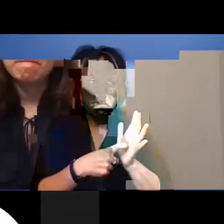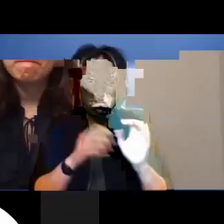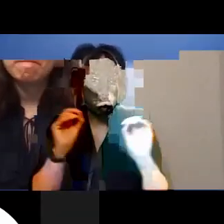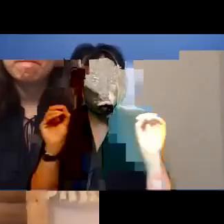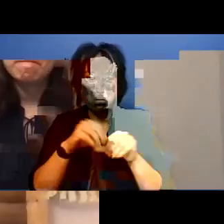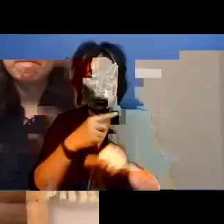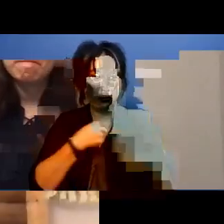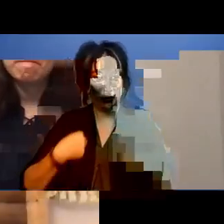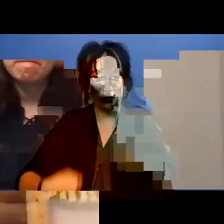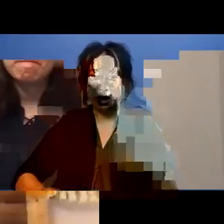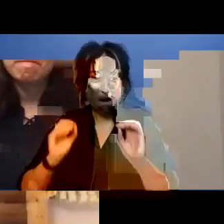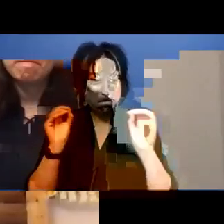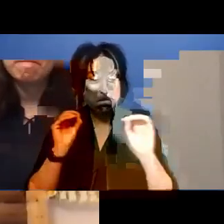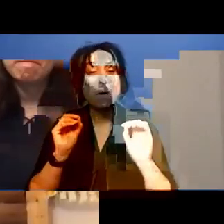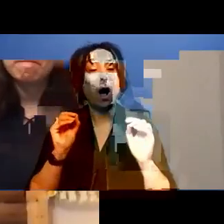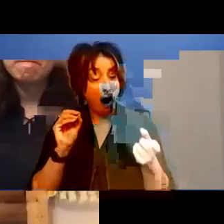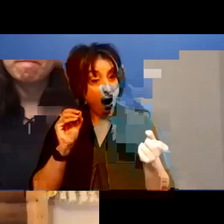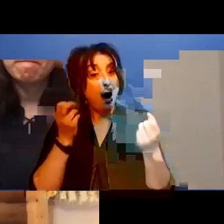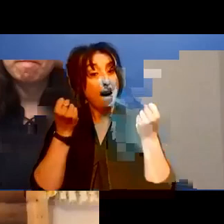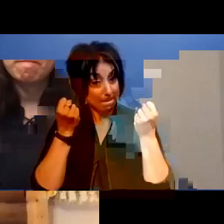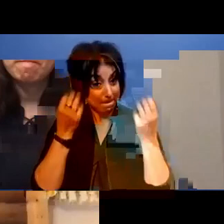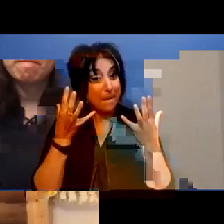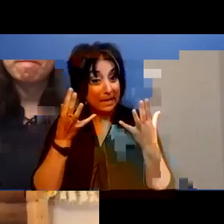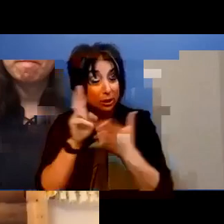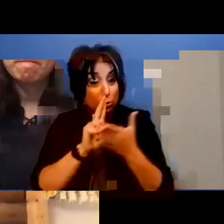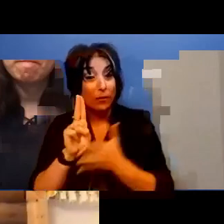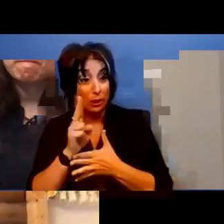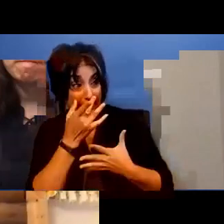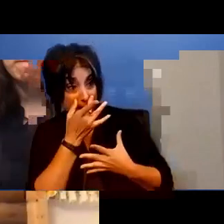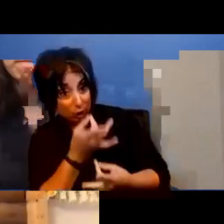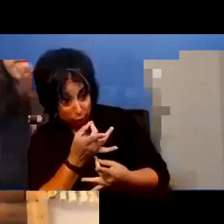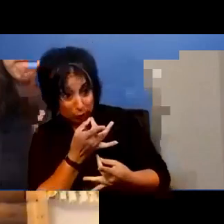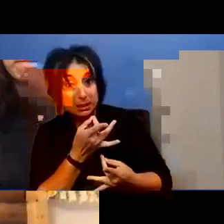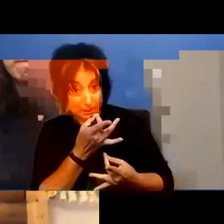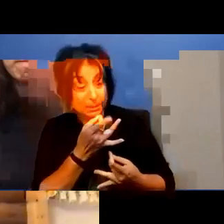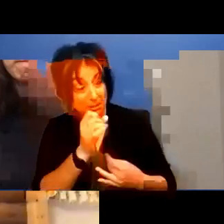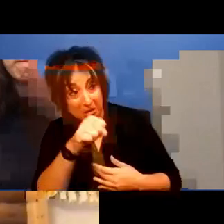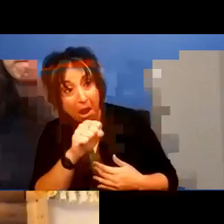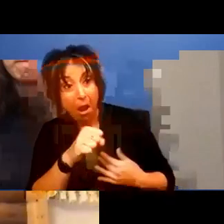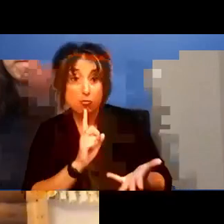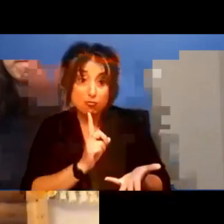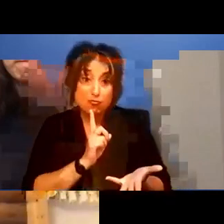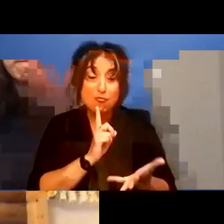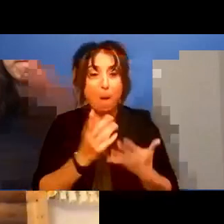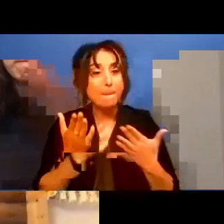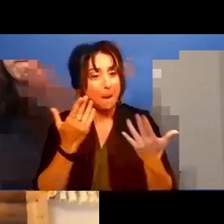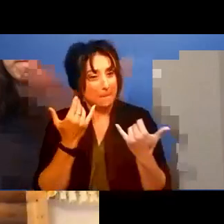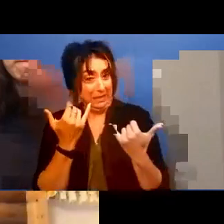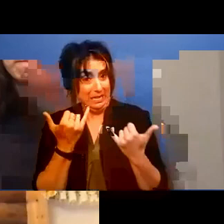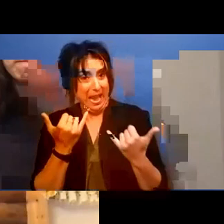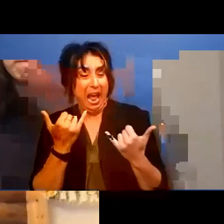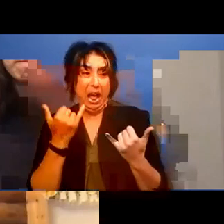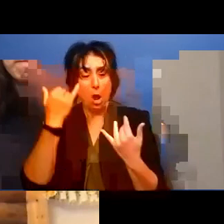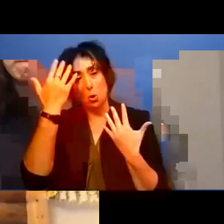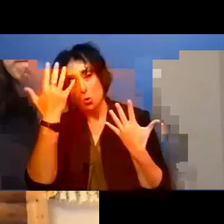So there was a lot of interest from many of the universities that I attended, and maybe now they're starting to think